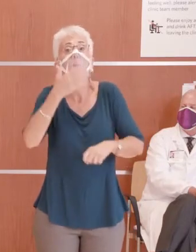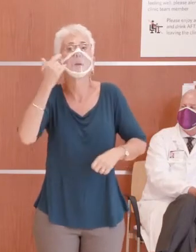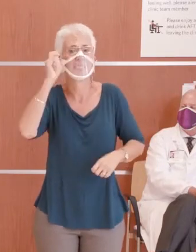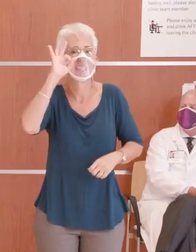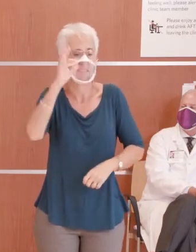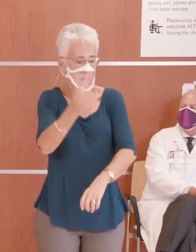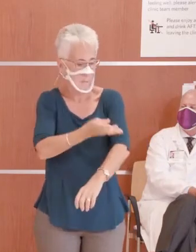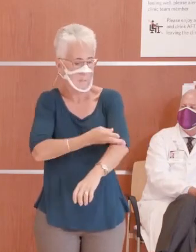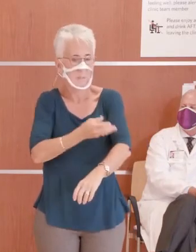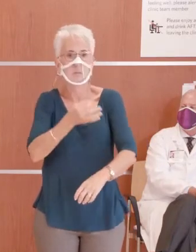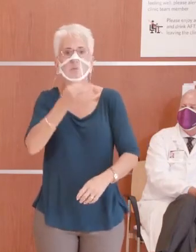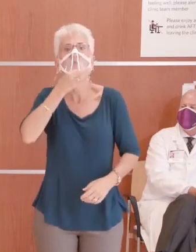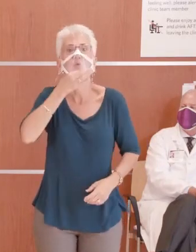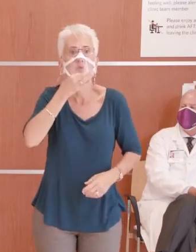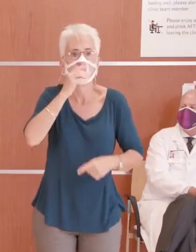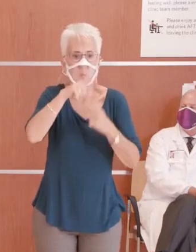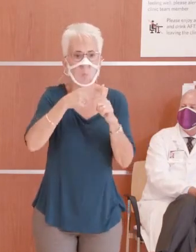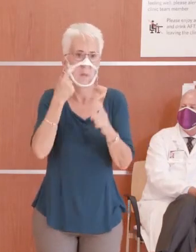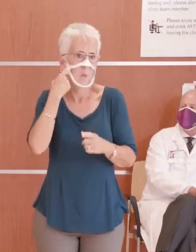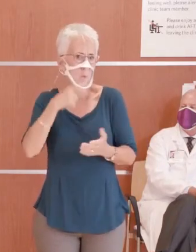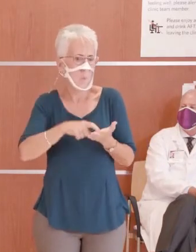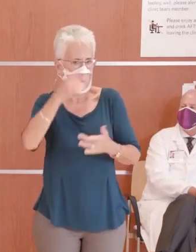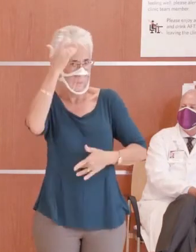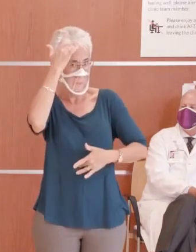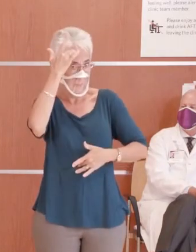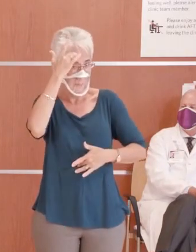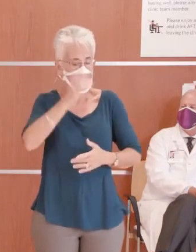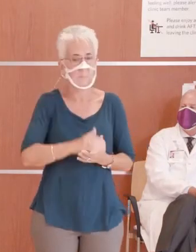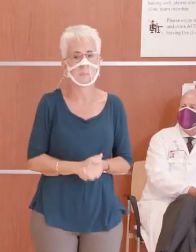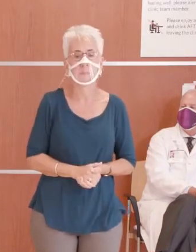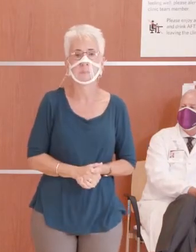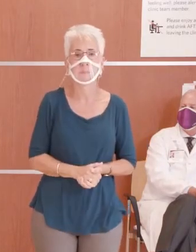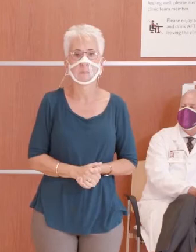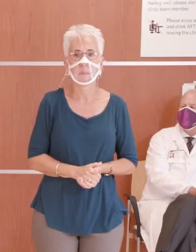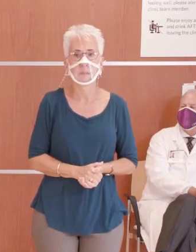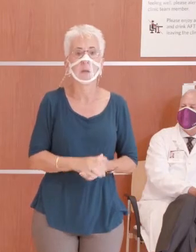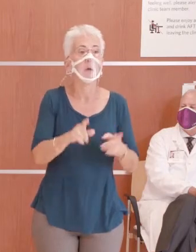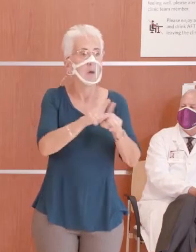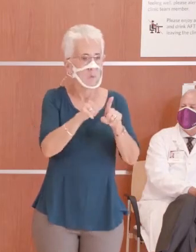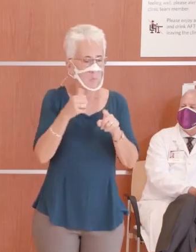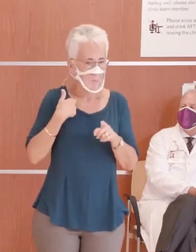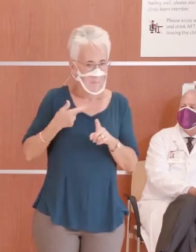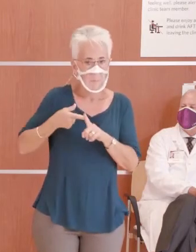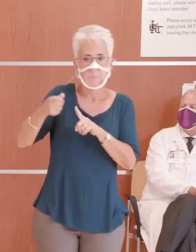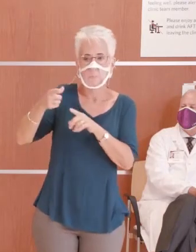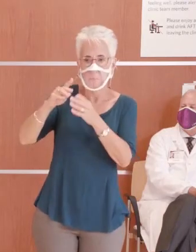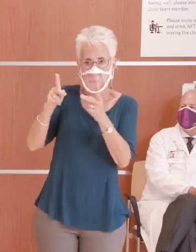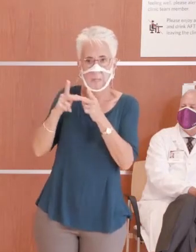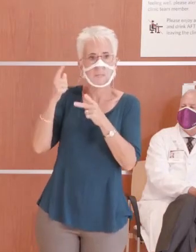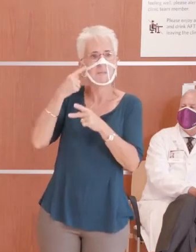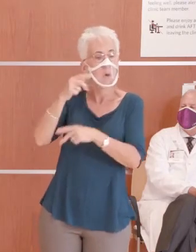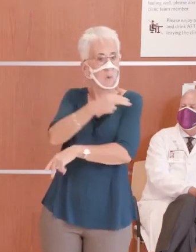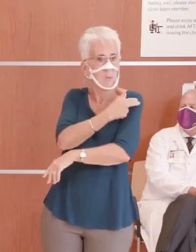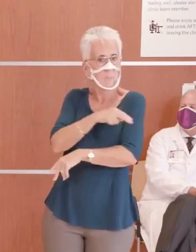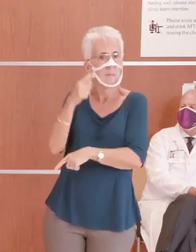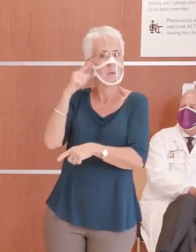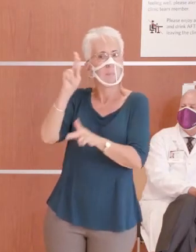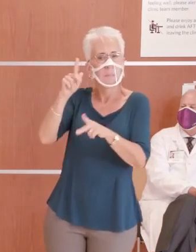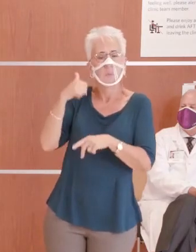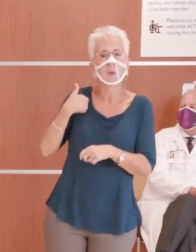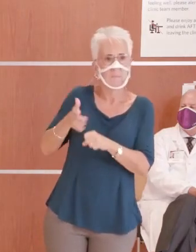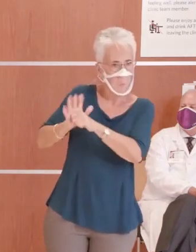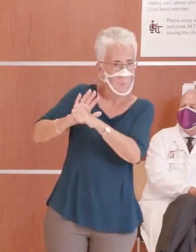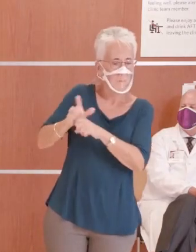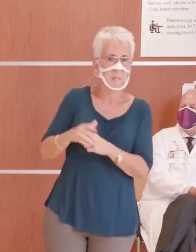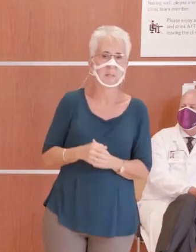We also have treatments available for hospitalized patients with COVID-19, but they are